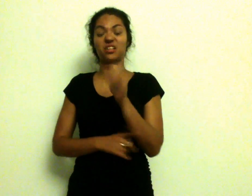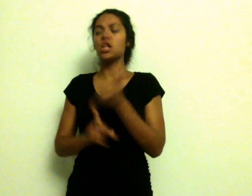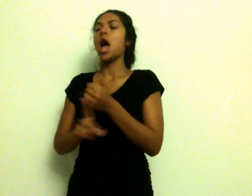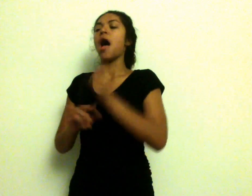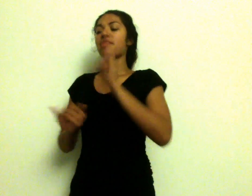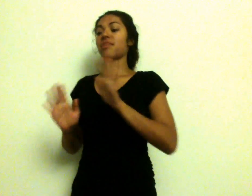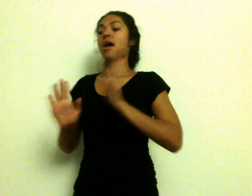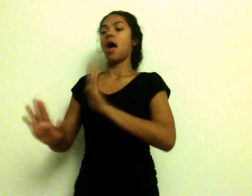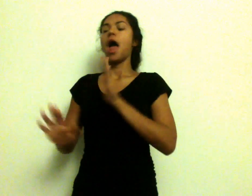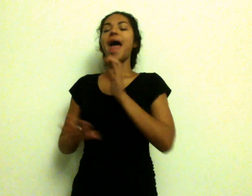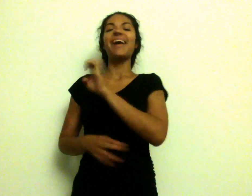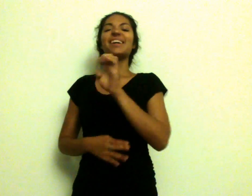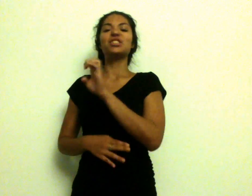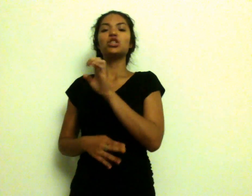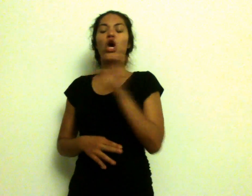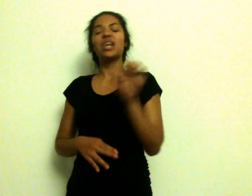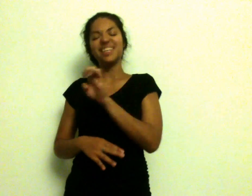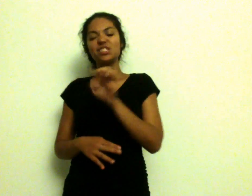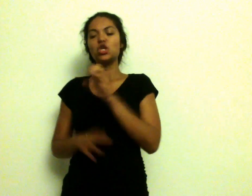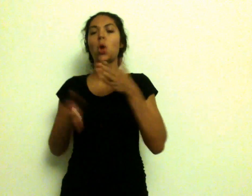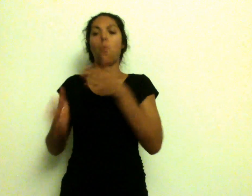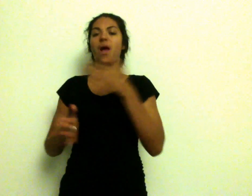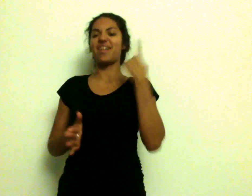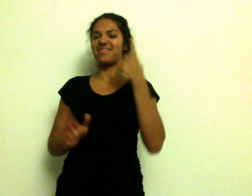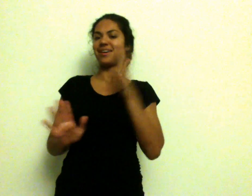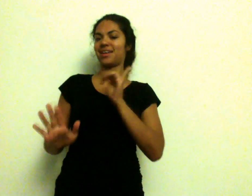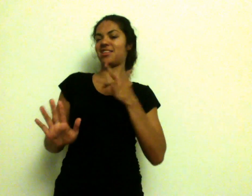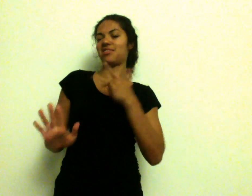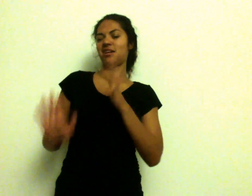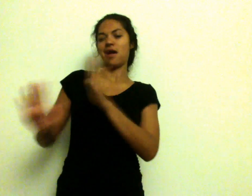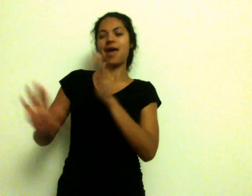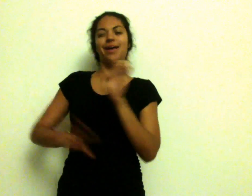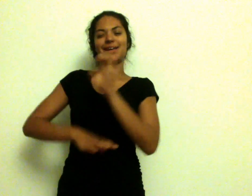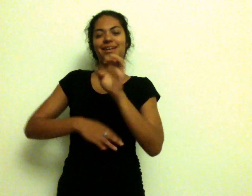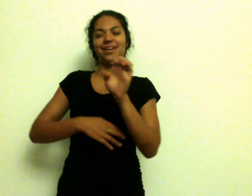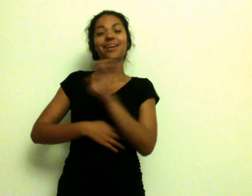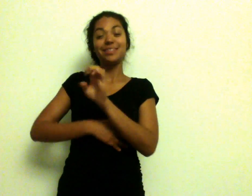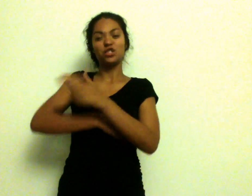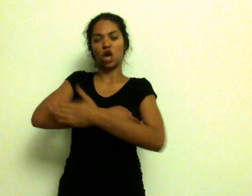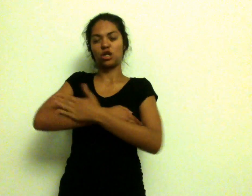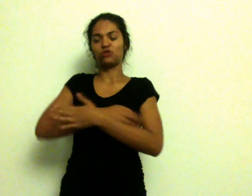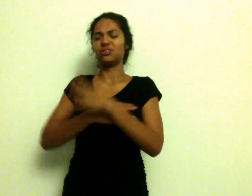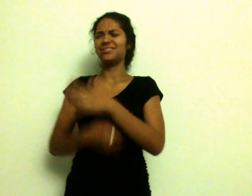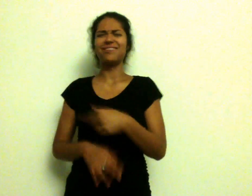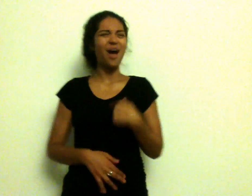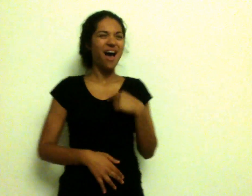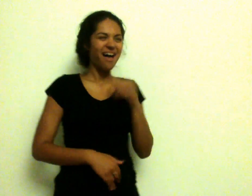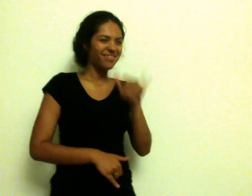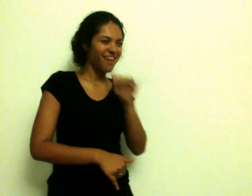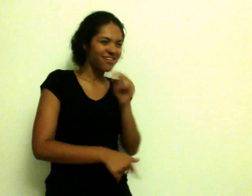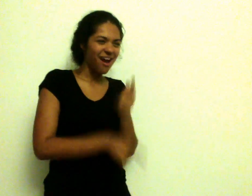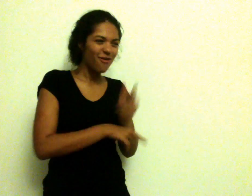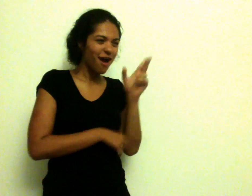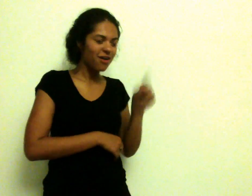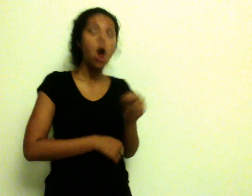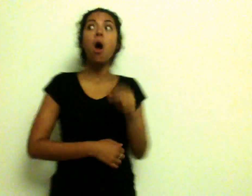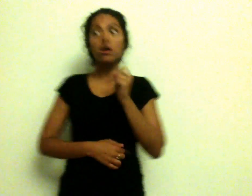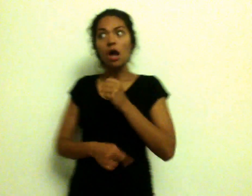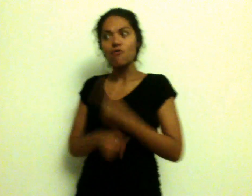is an Eastern way of thinking. I said, the way I've stated, I can't accept that. He said, yes, it's true. I said, no, it isn't. He said, it's true. I said, all right, write it down. We'll come back to